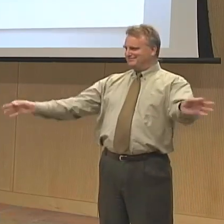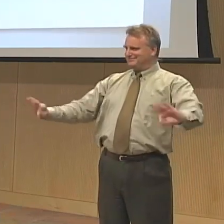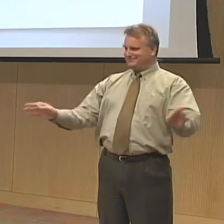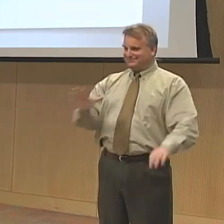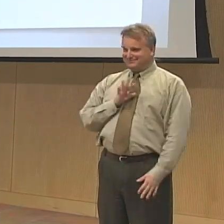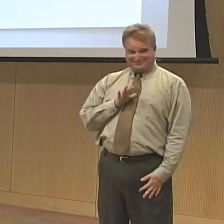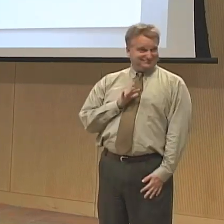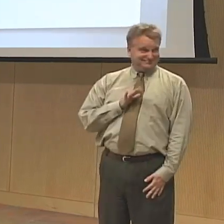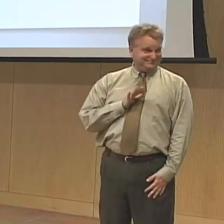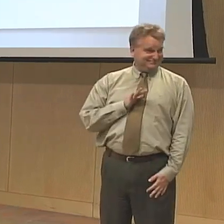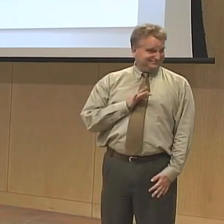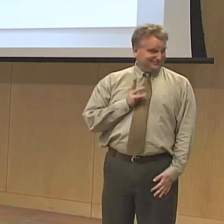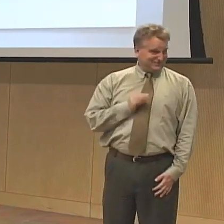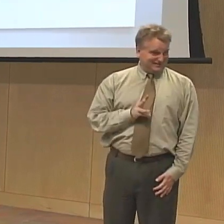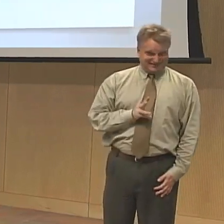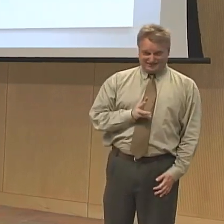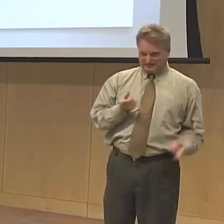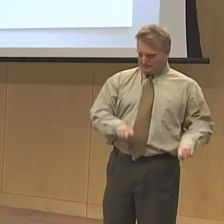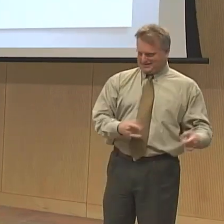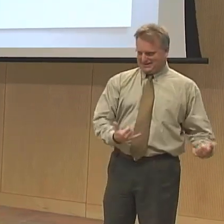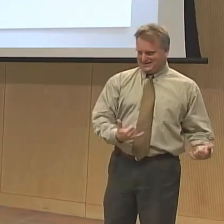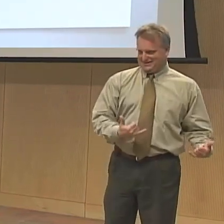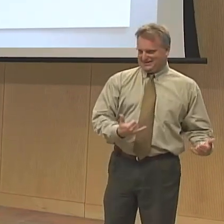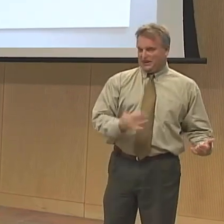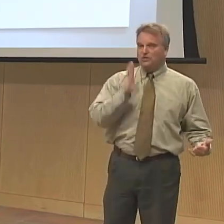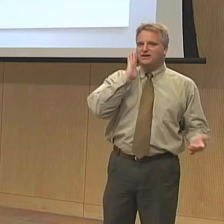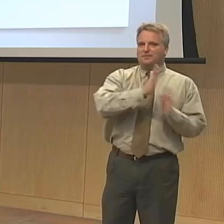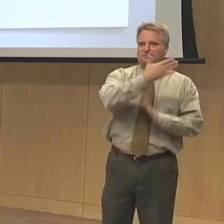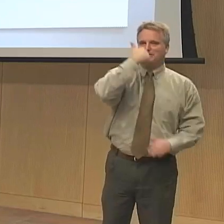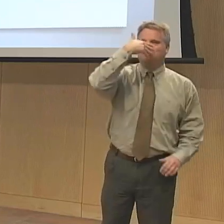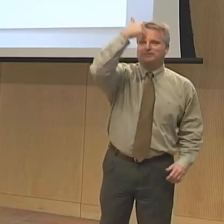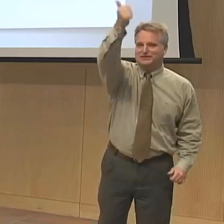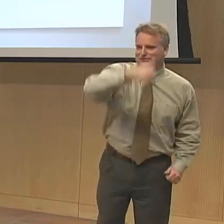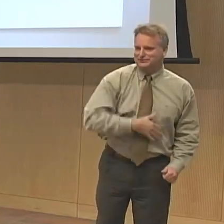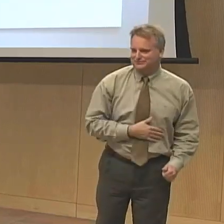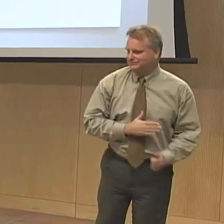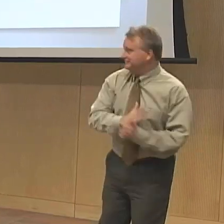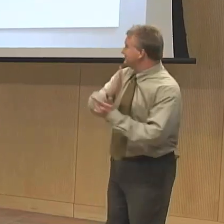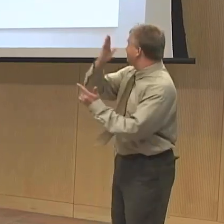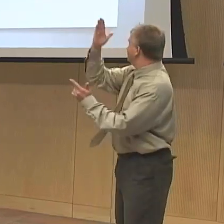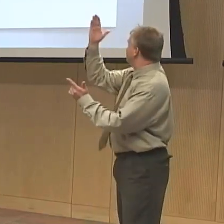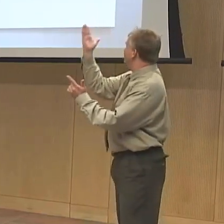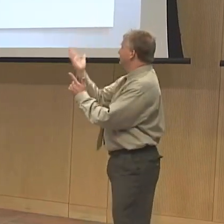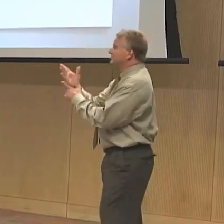services at our disposal. And that's happening right now, and the future looks even brighter.